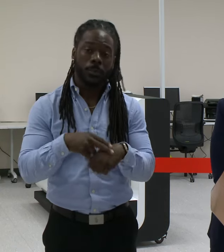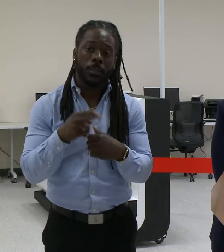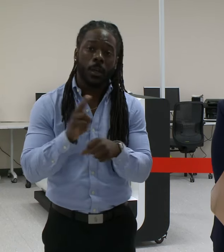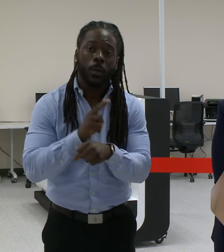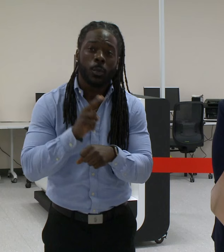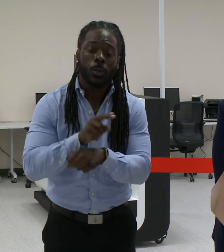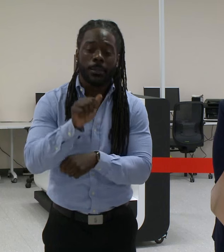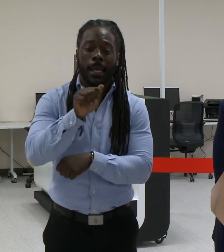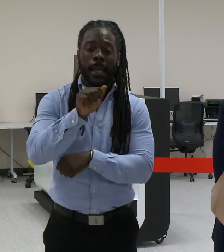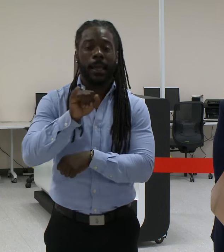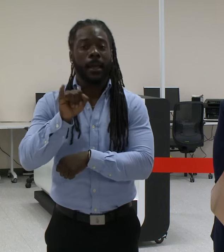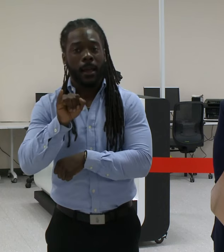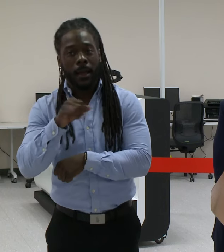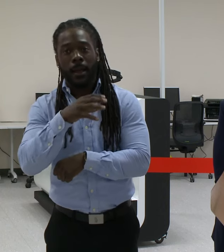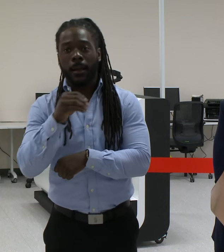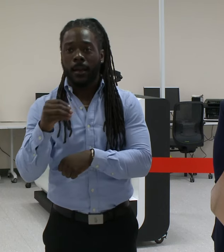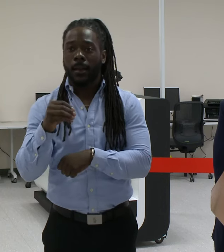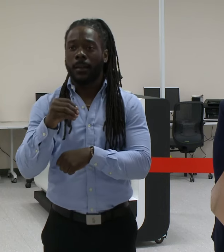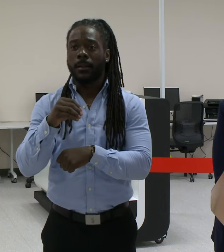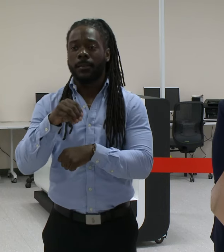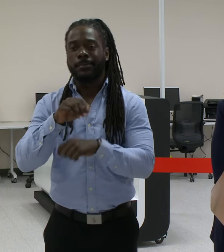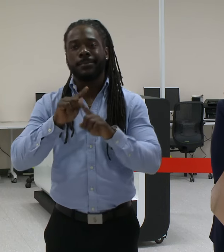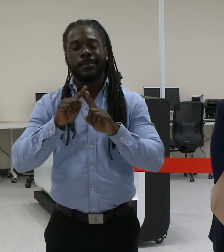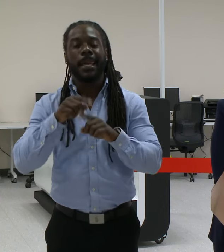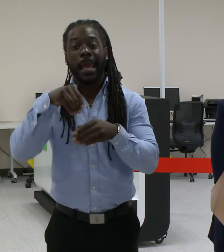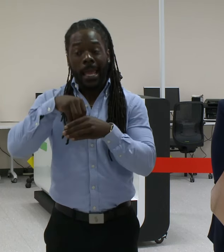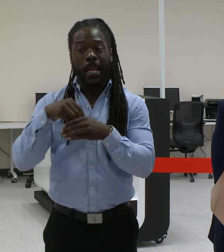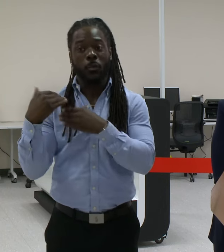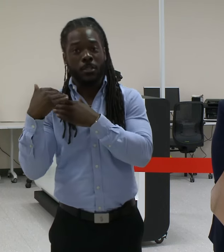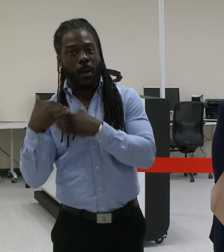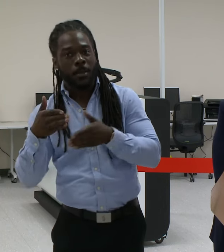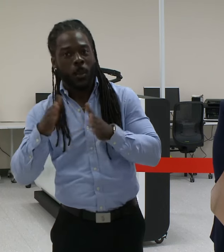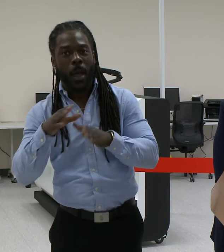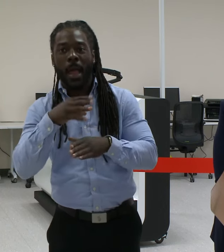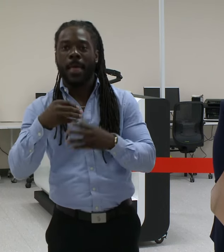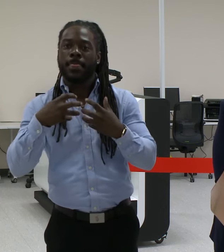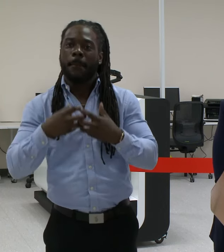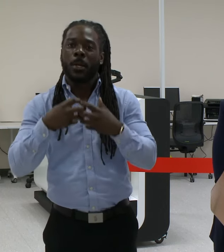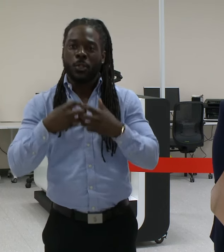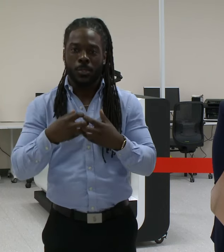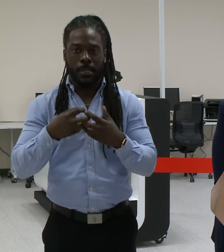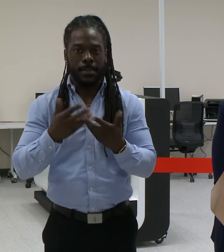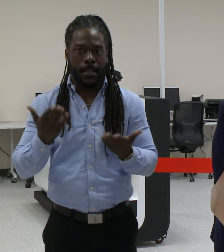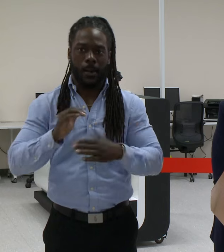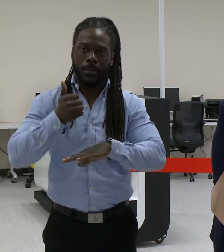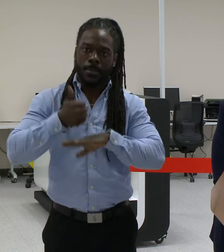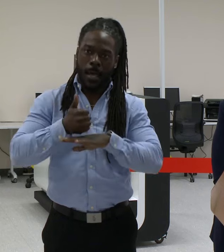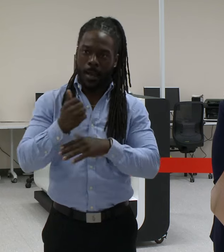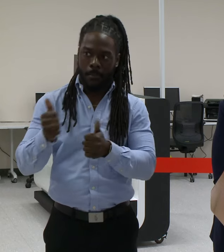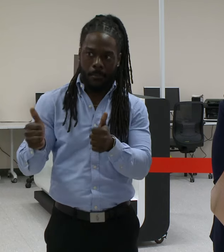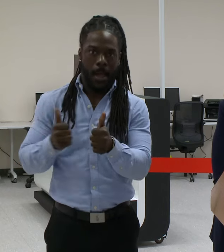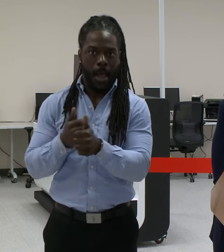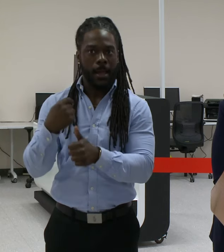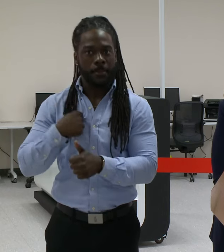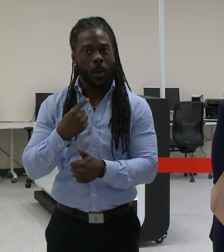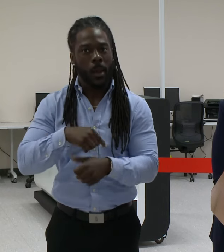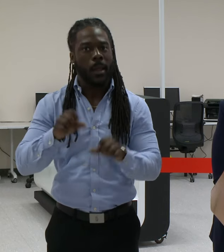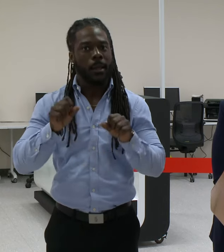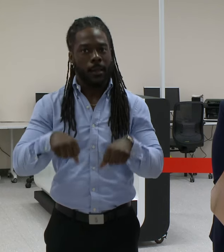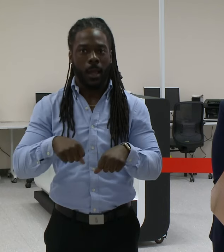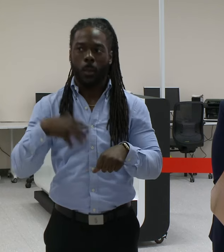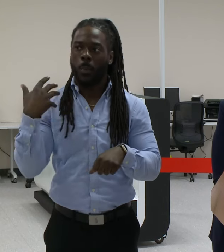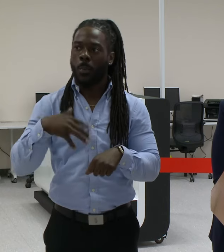artificial intelligence in a responsible way, and the machines behind me, we will be able to unlock just